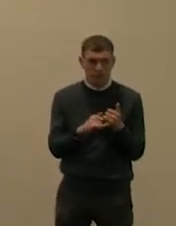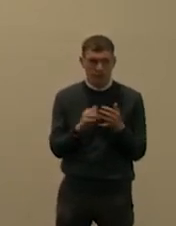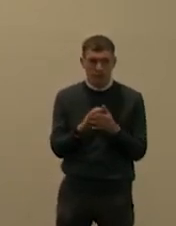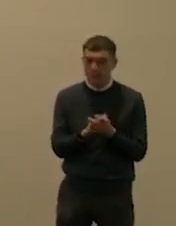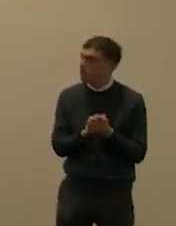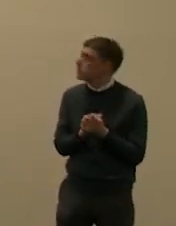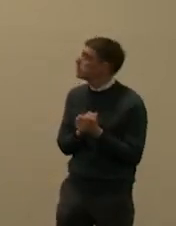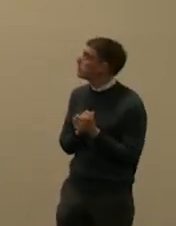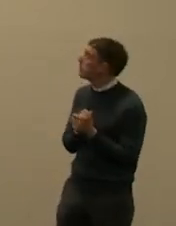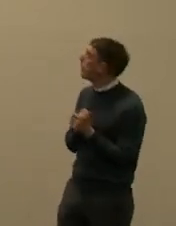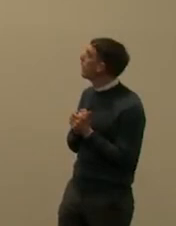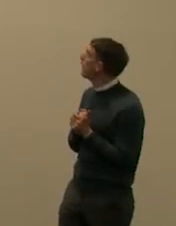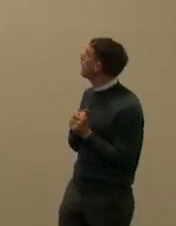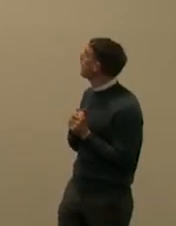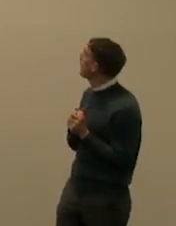Come on.